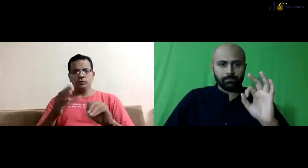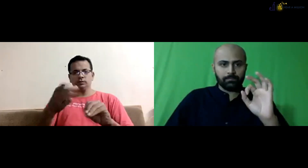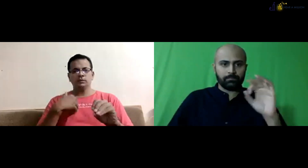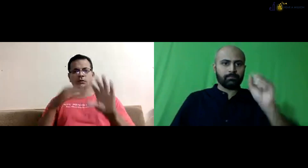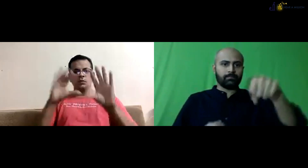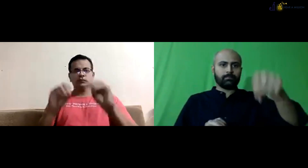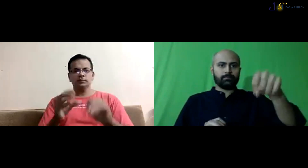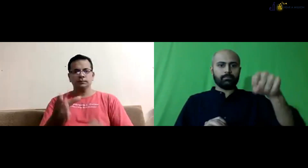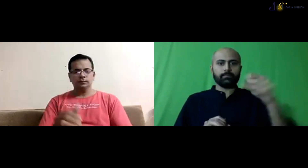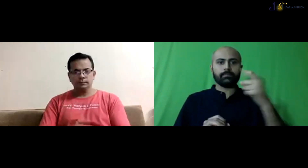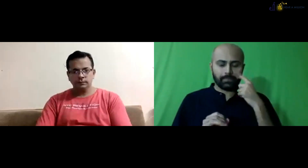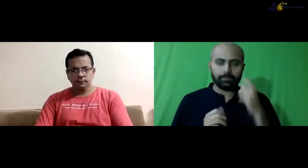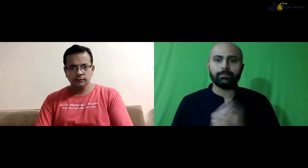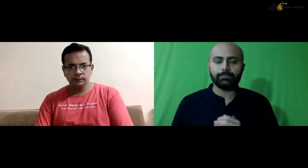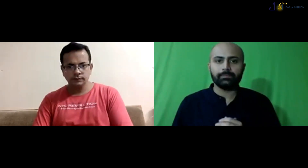we start poll?